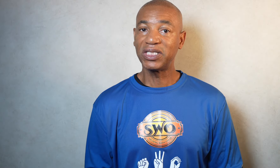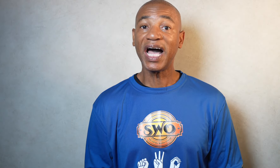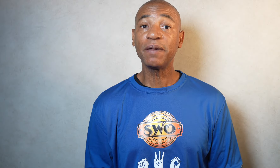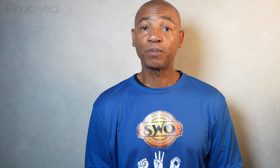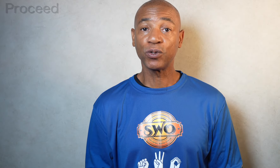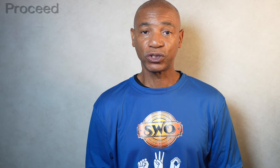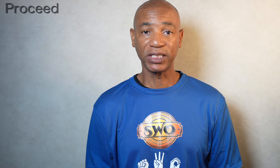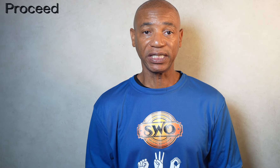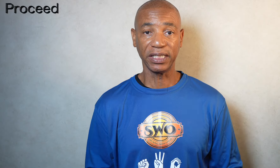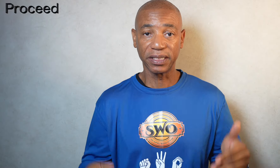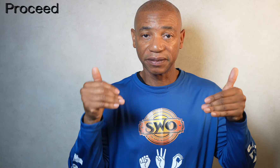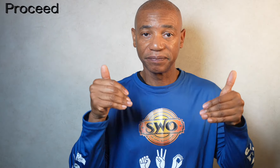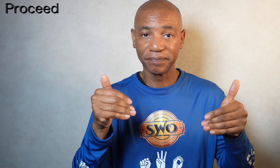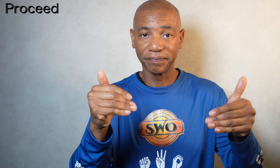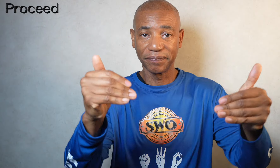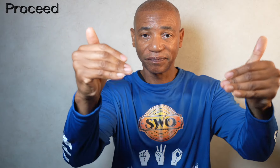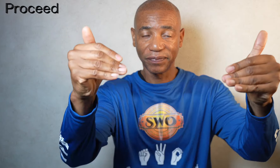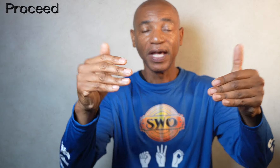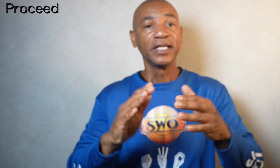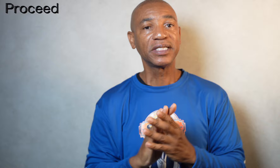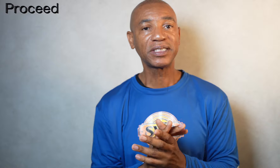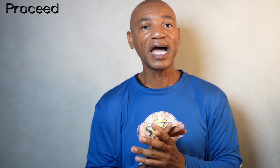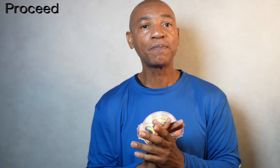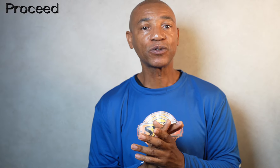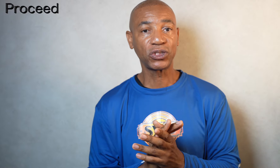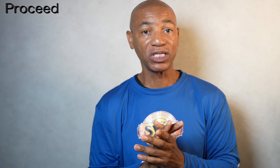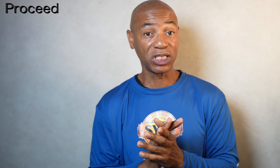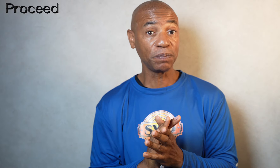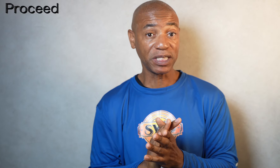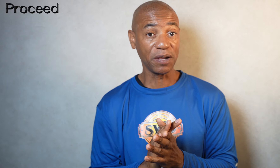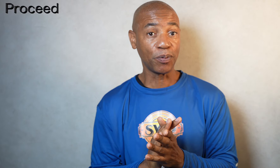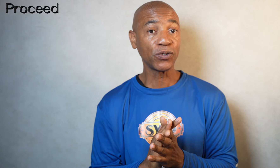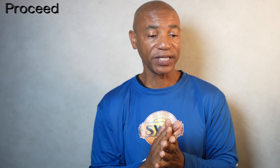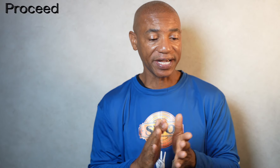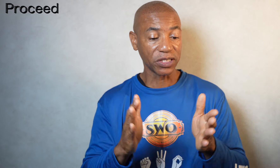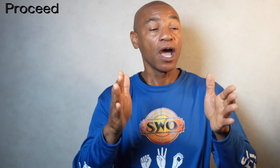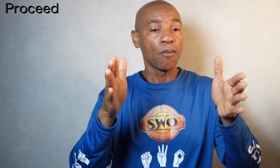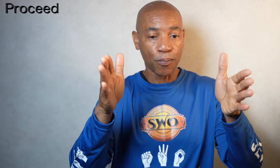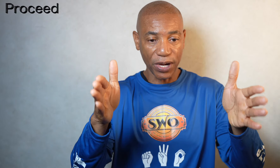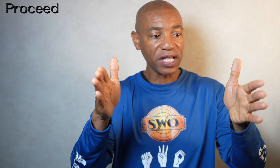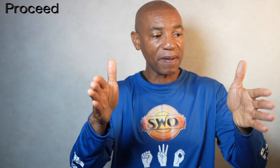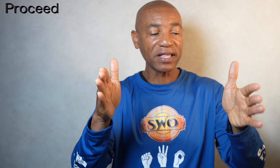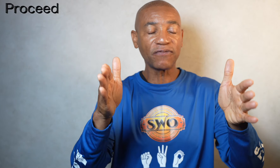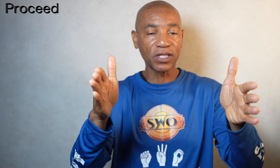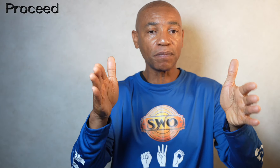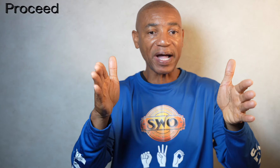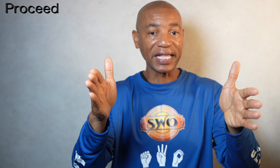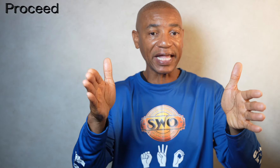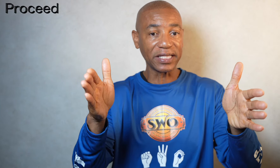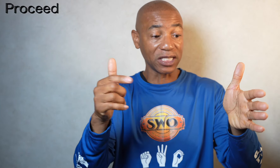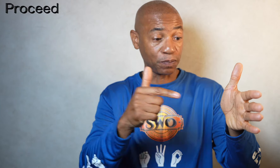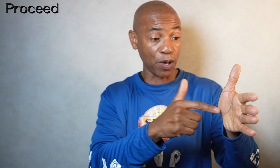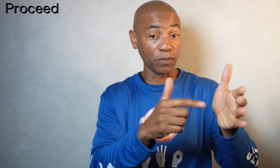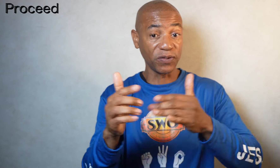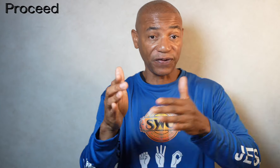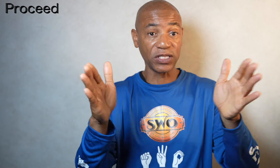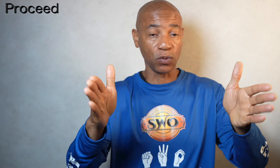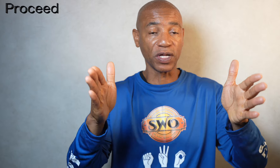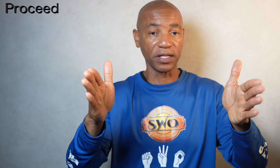sign proceed. To sign proceed, simply take both hands, bring them out in front of the body like this, palms are facing one